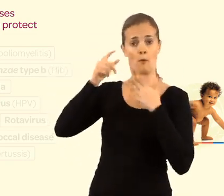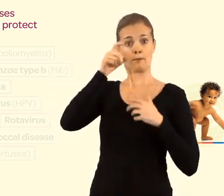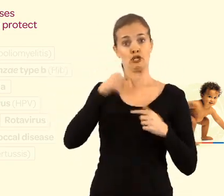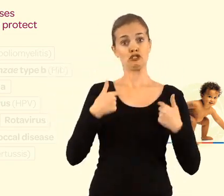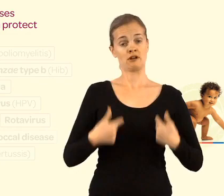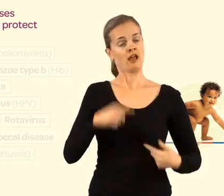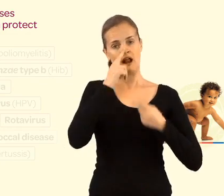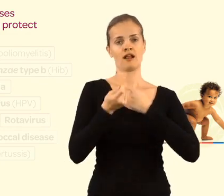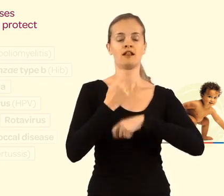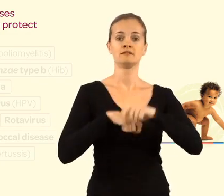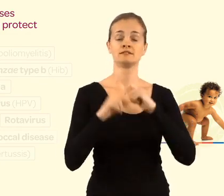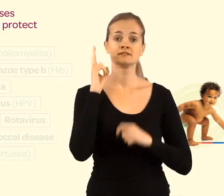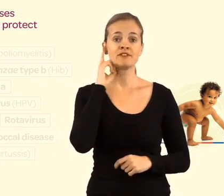brain and deafness.